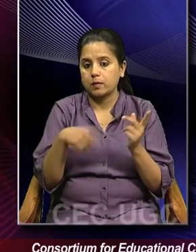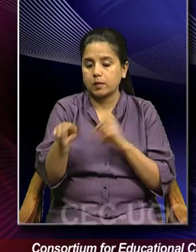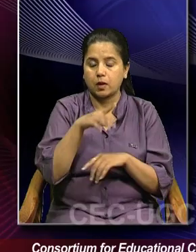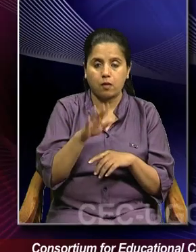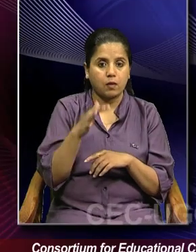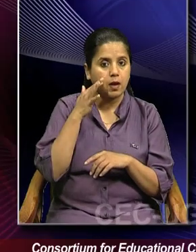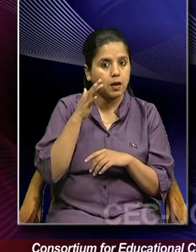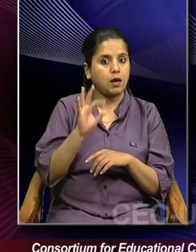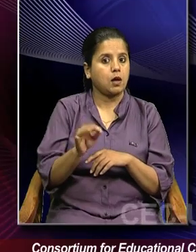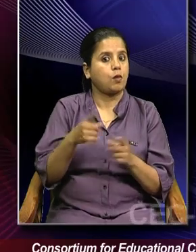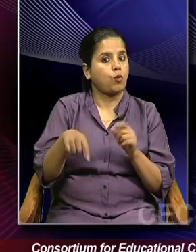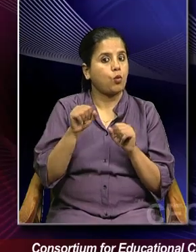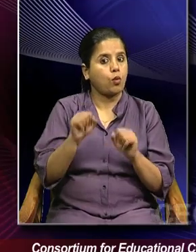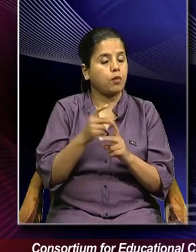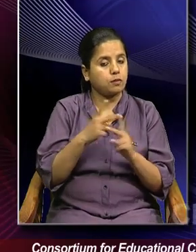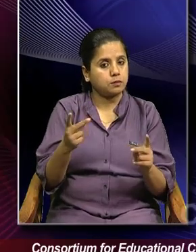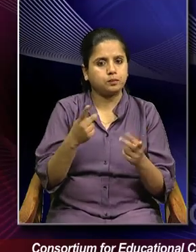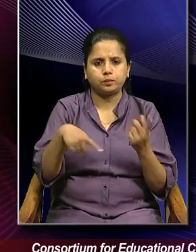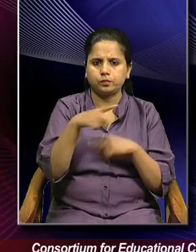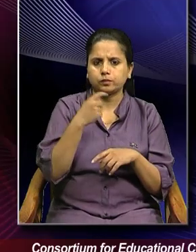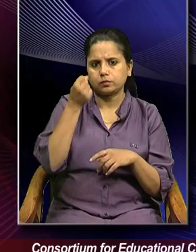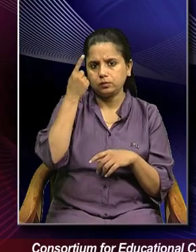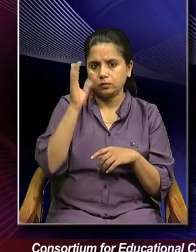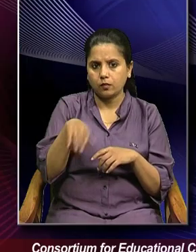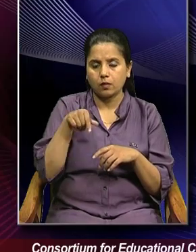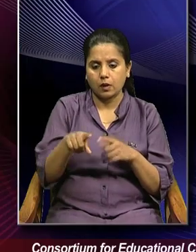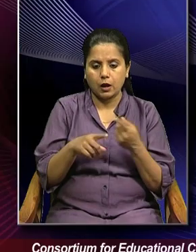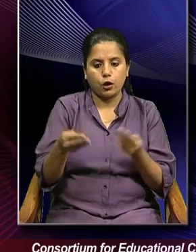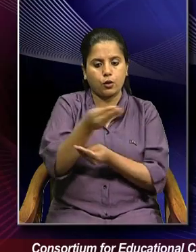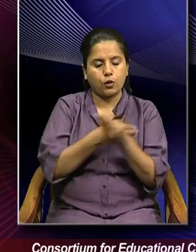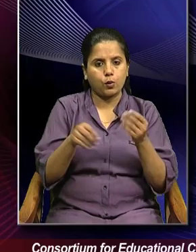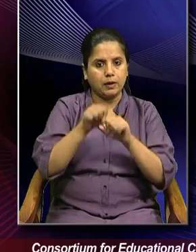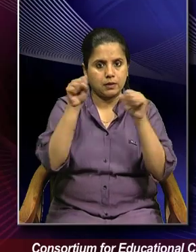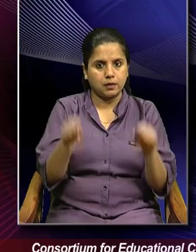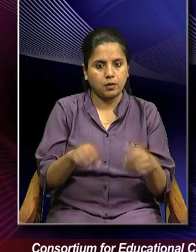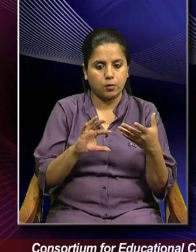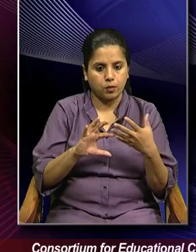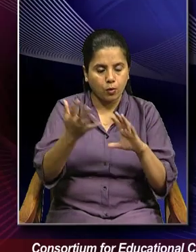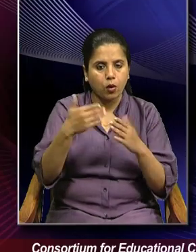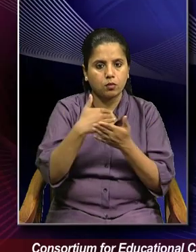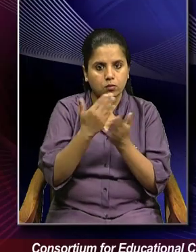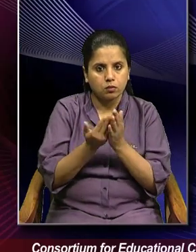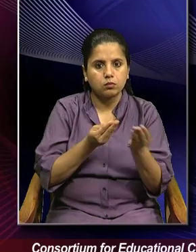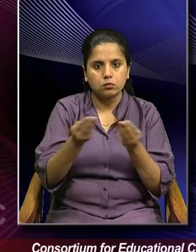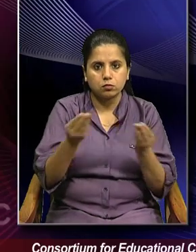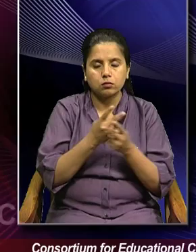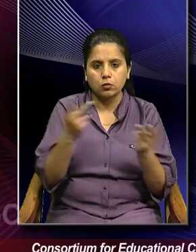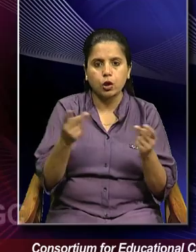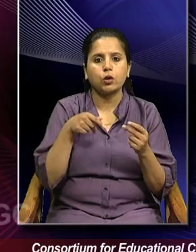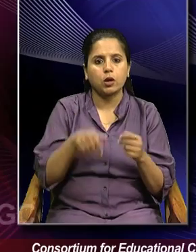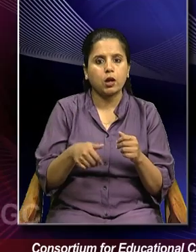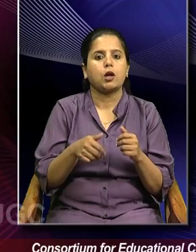important bearing. As we understand the definition of economy, system of production, distribution and consumption of goods